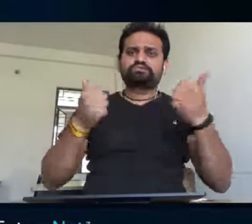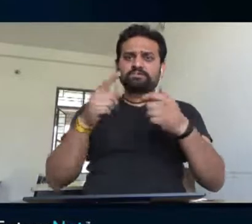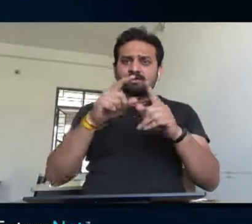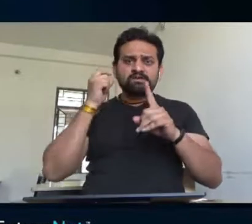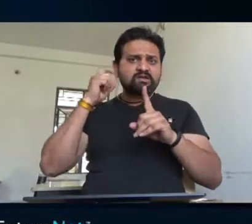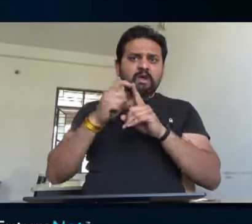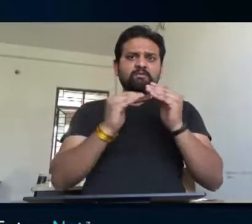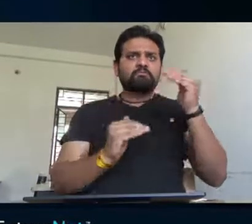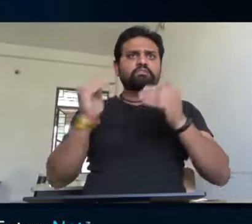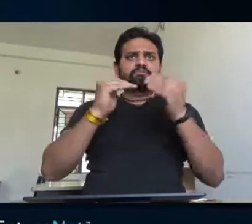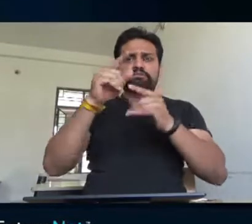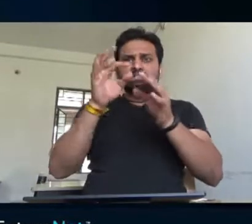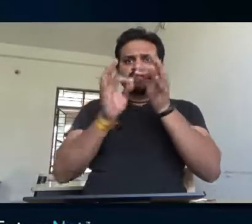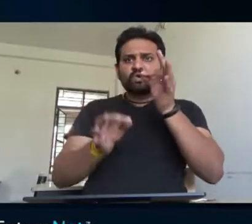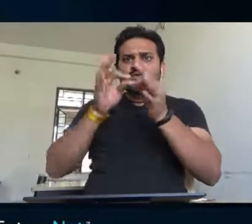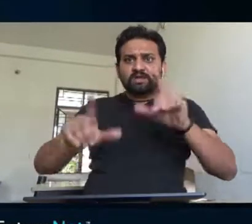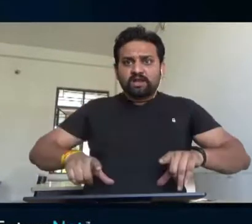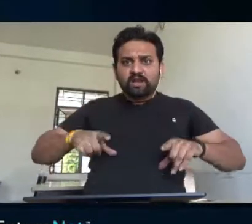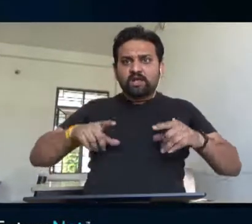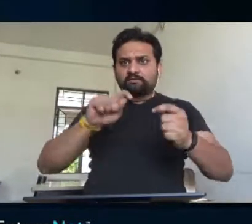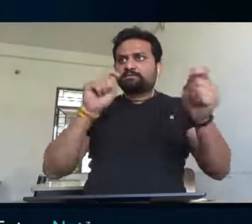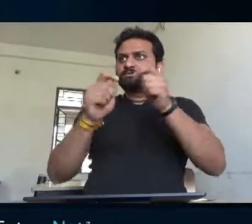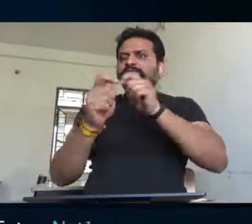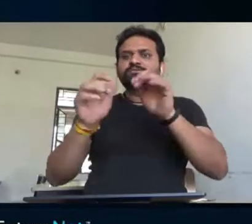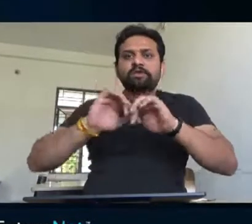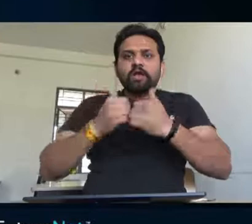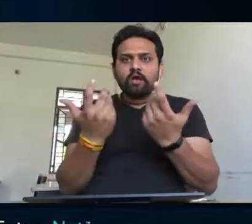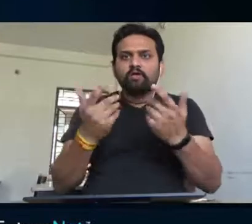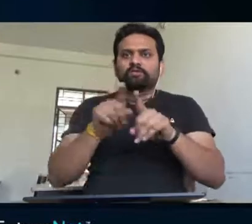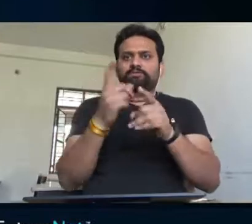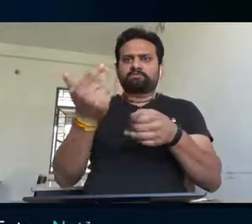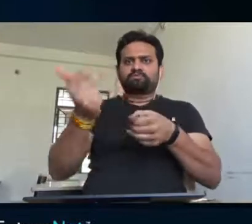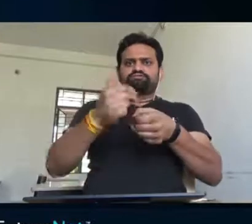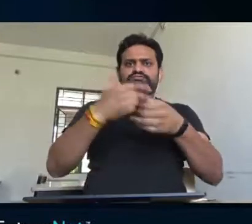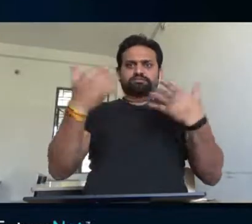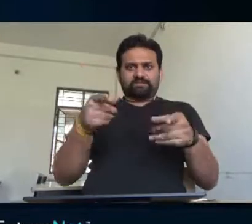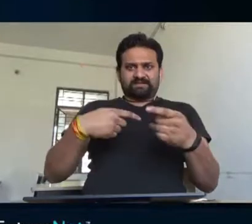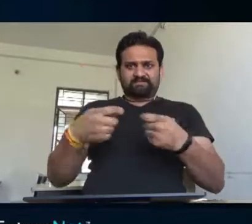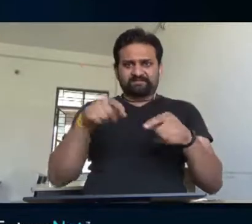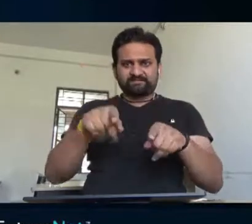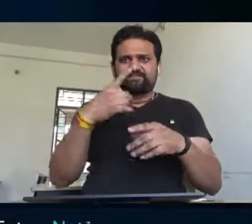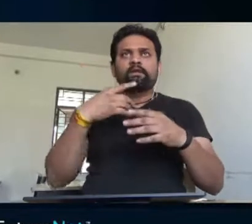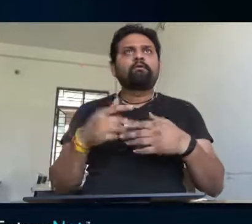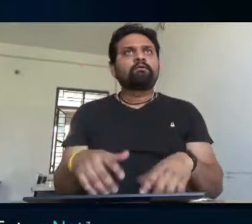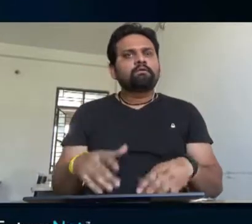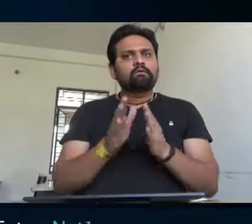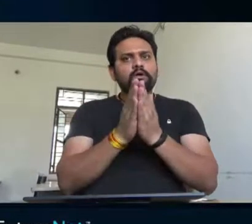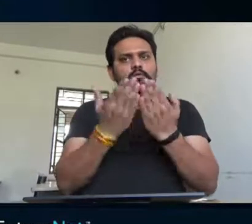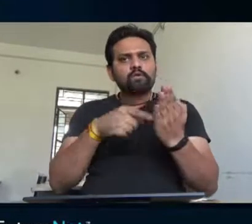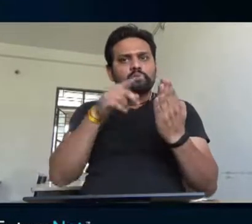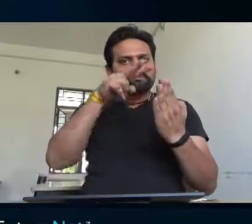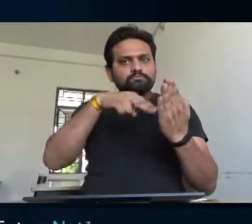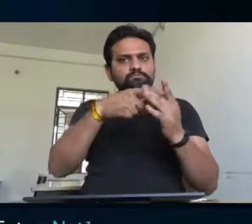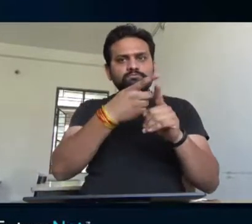now he's a diamond. We're changing the people's life, and you can see so much stories, yeah? And you can borrow these stories from other